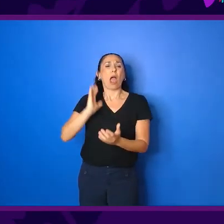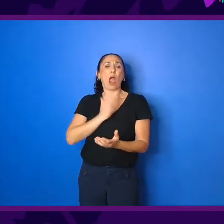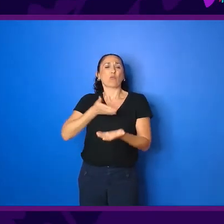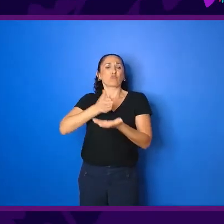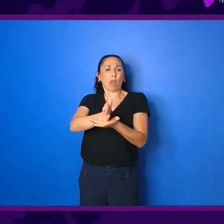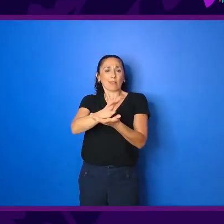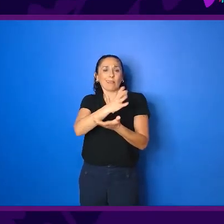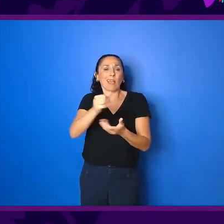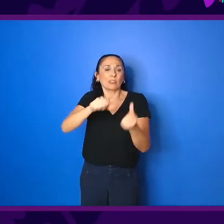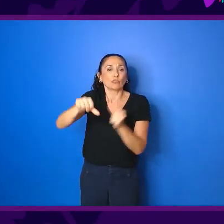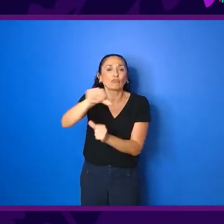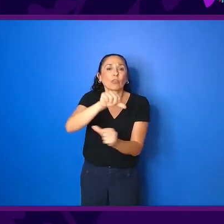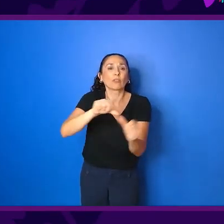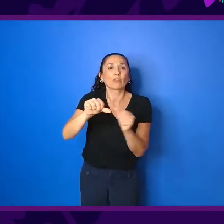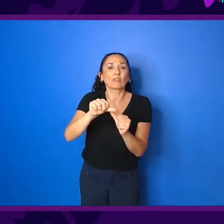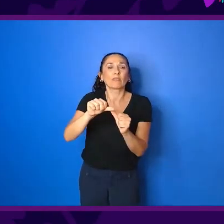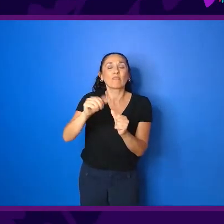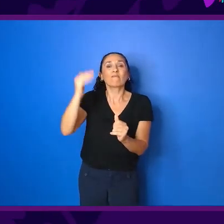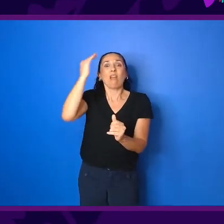Knowledge connects us,